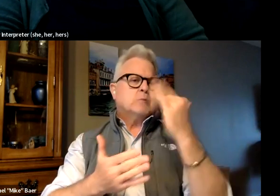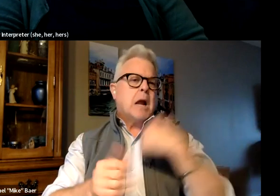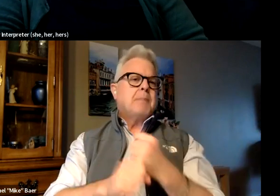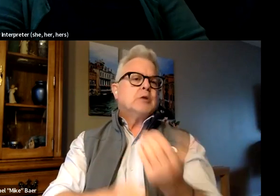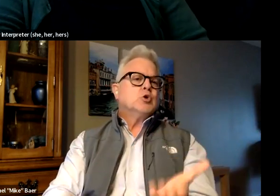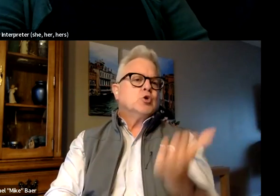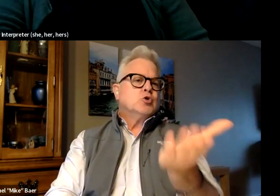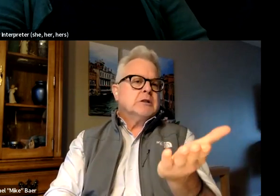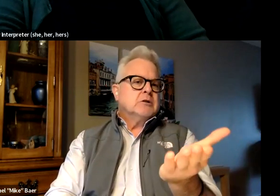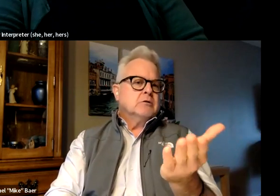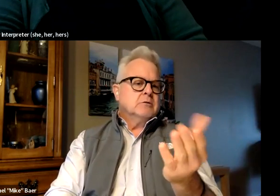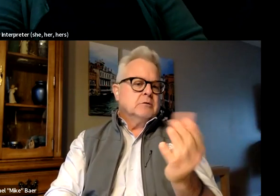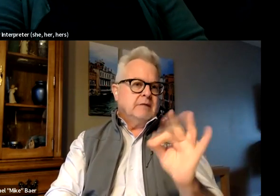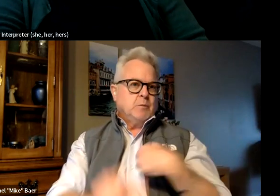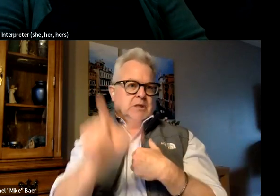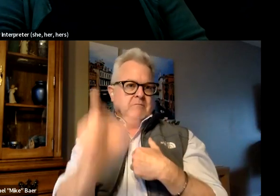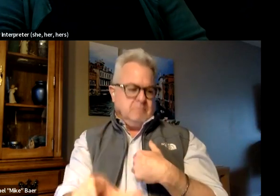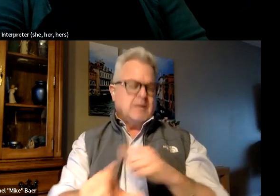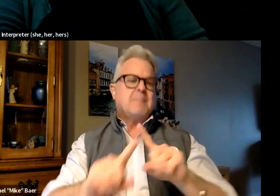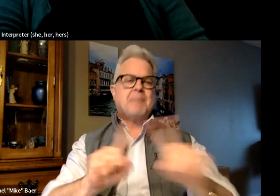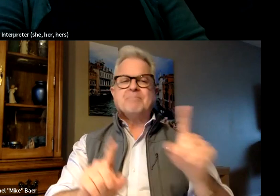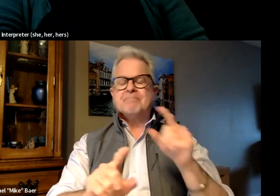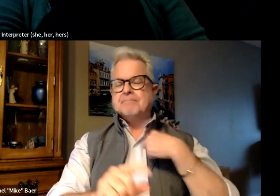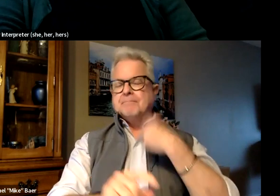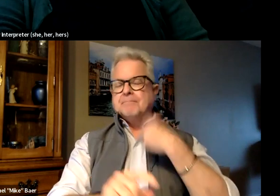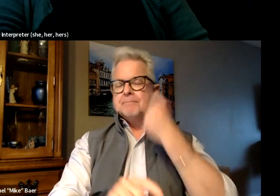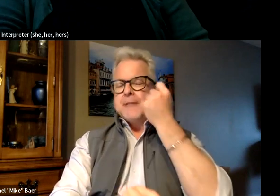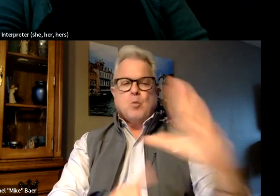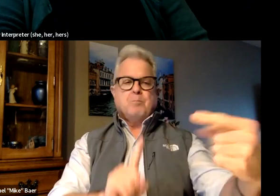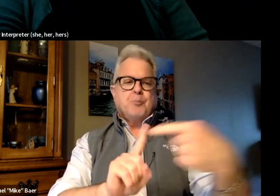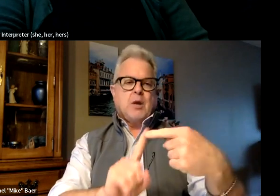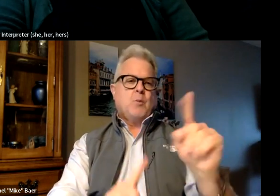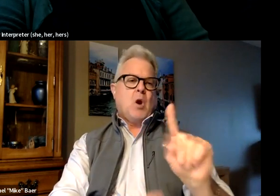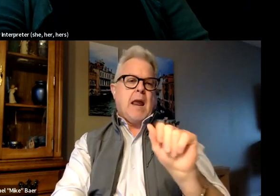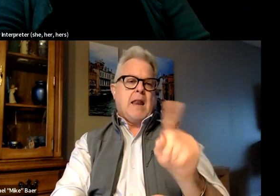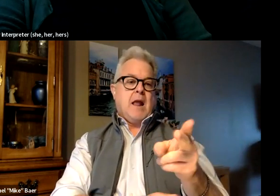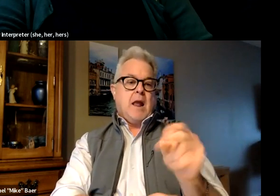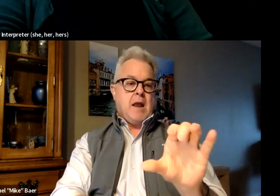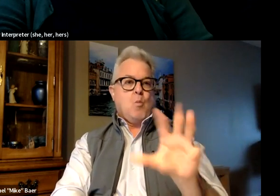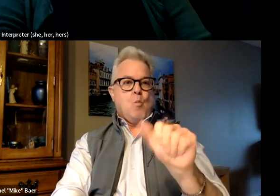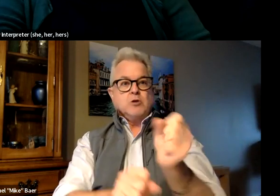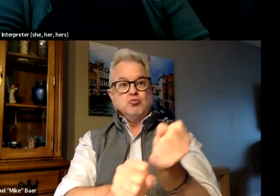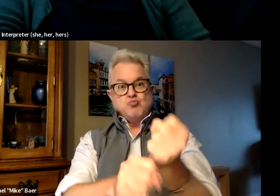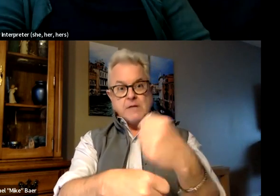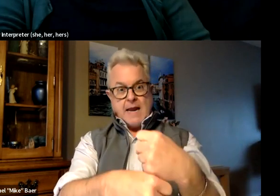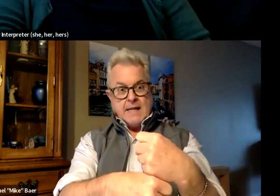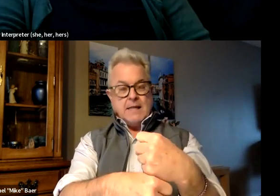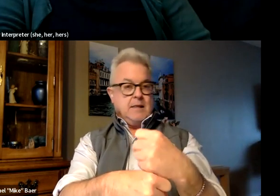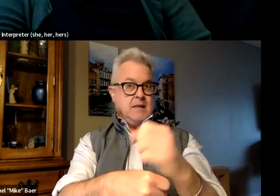or delay in communication. That's why I wanted to make that suggestion if we have that extra column, but I understand your point, Rain. And the